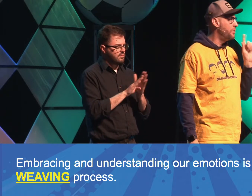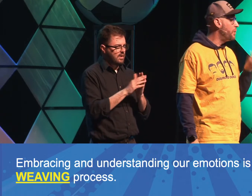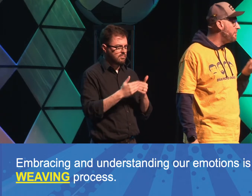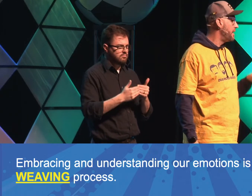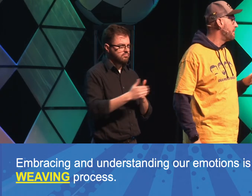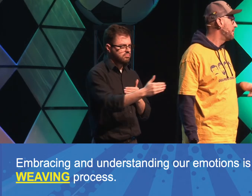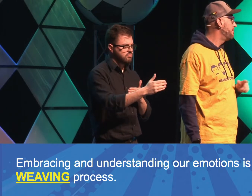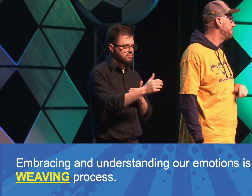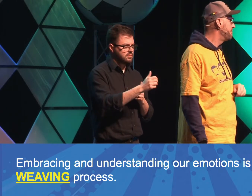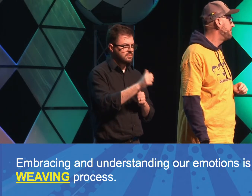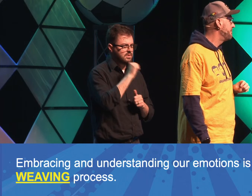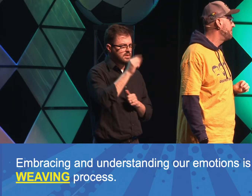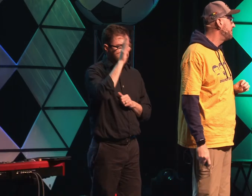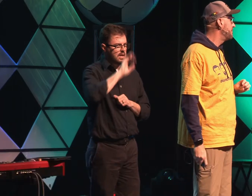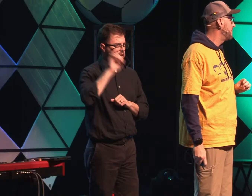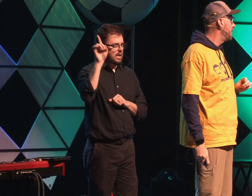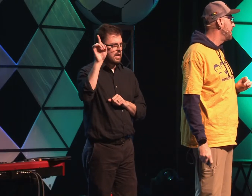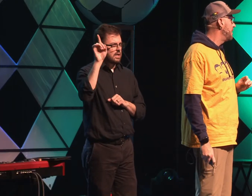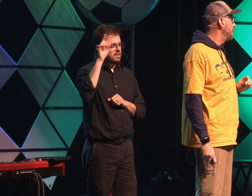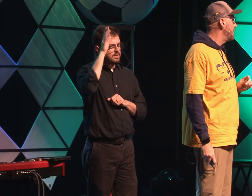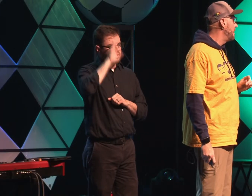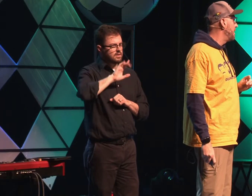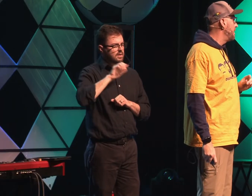God is the weaving.